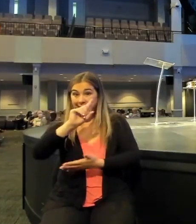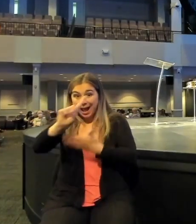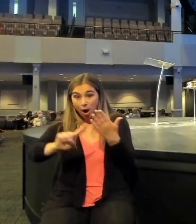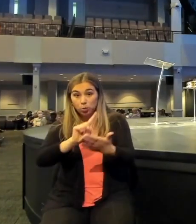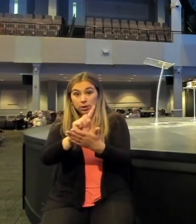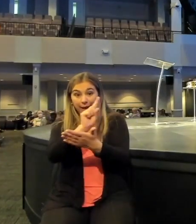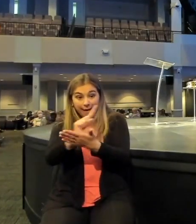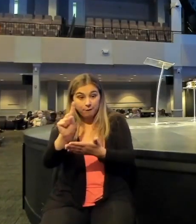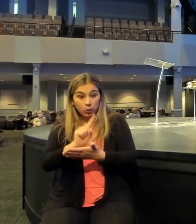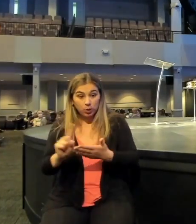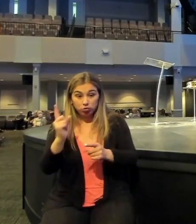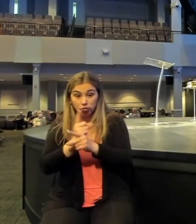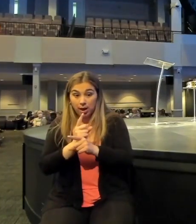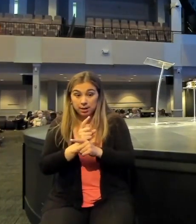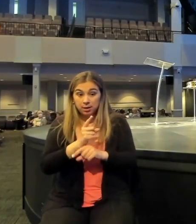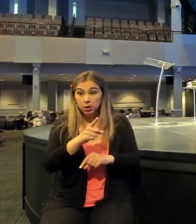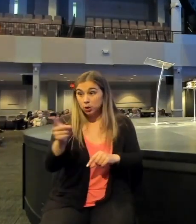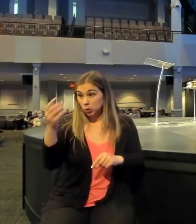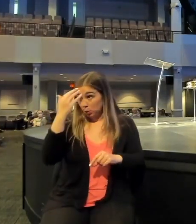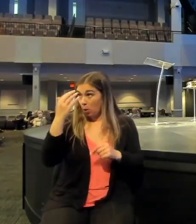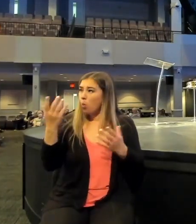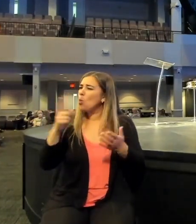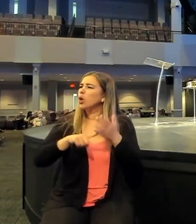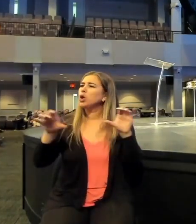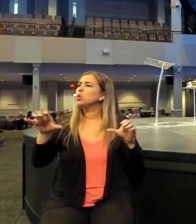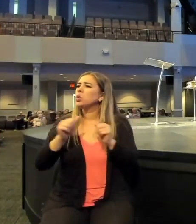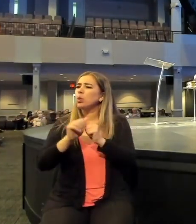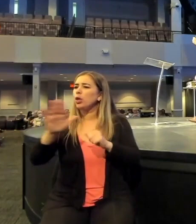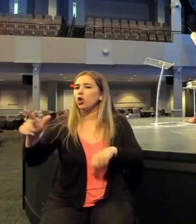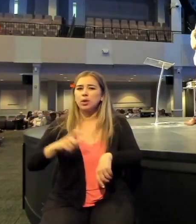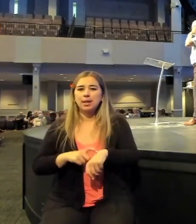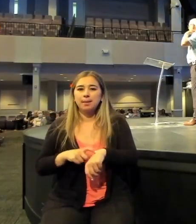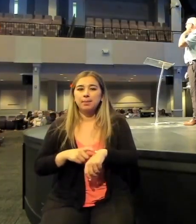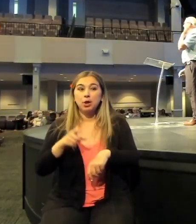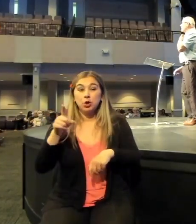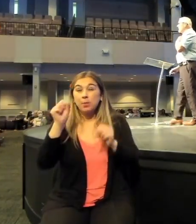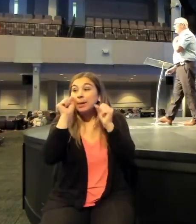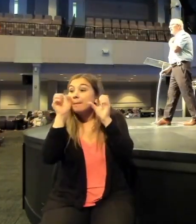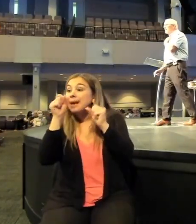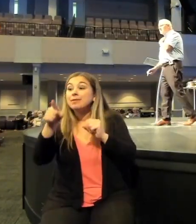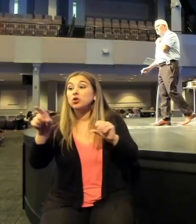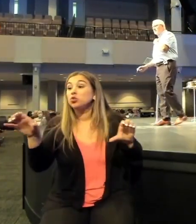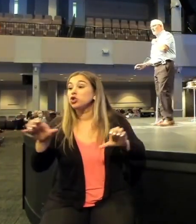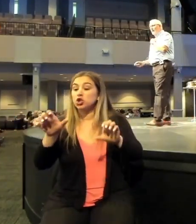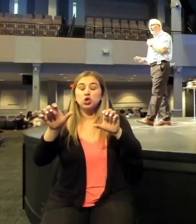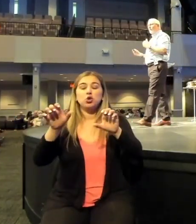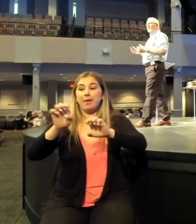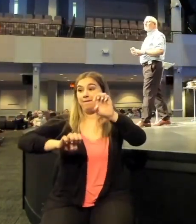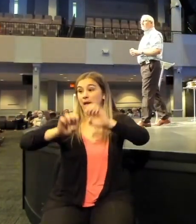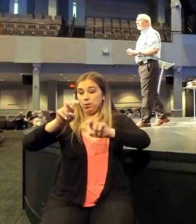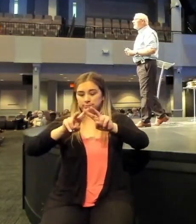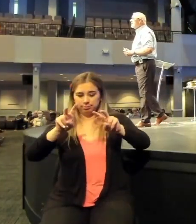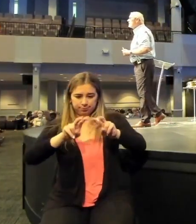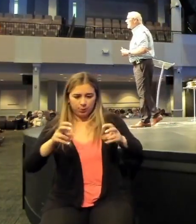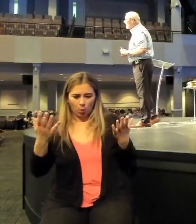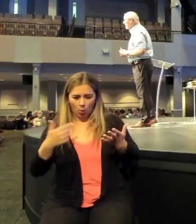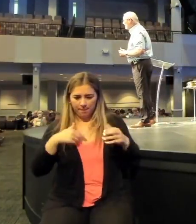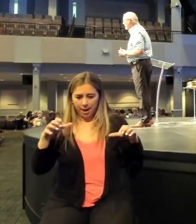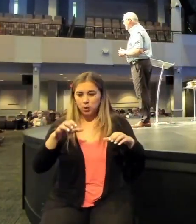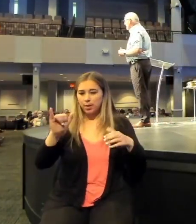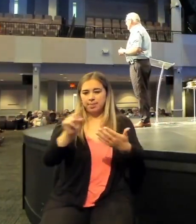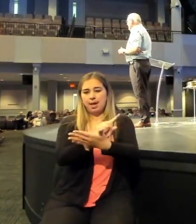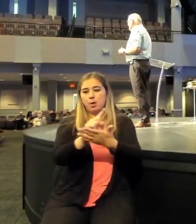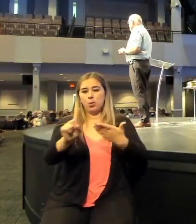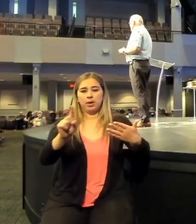hours every week. Do you know how you're spending? You'll be amazed if you just do an analysis of where you're spending your